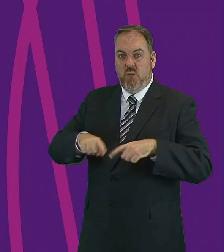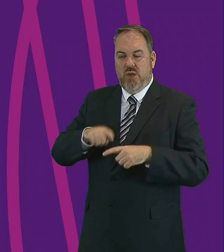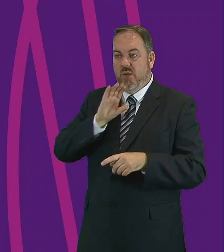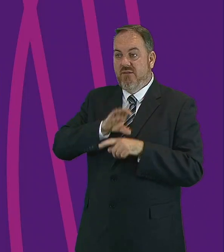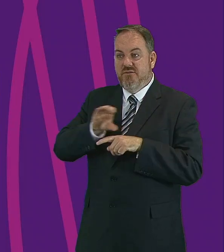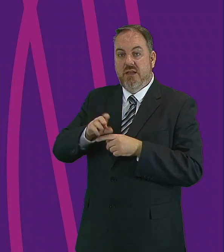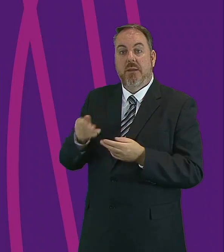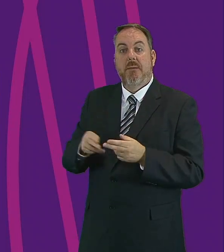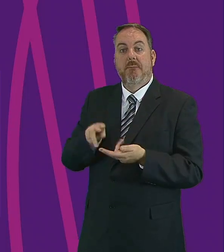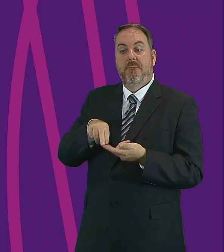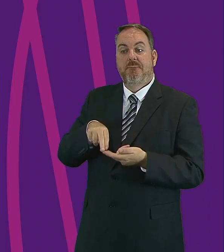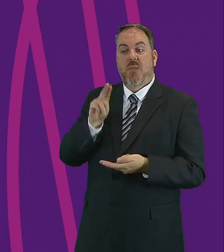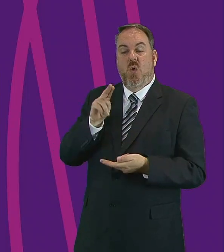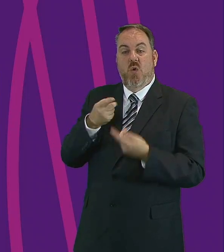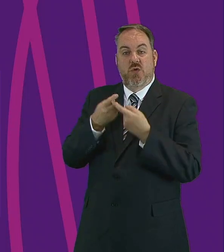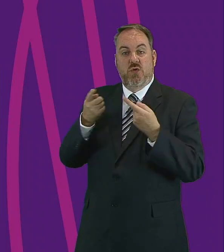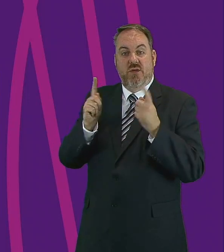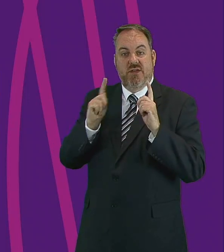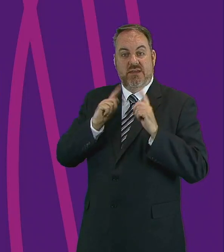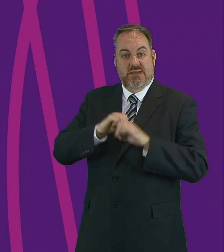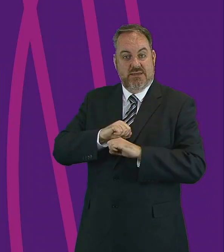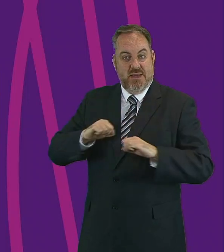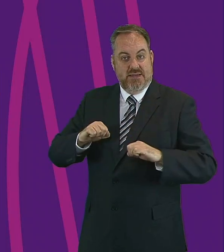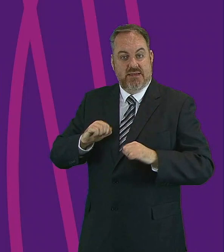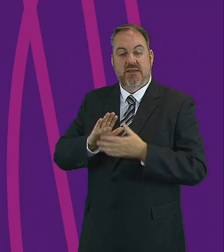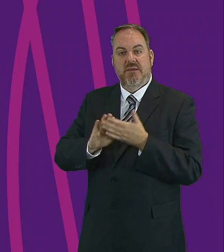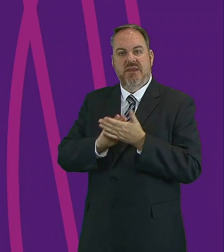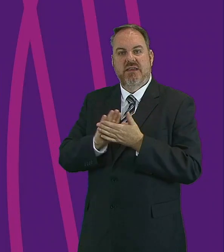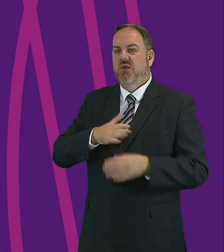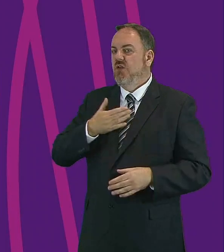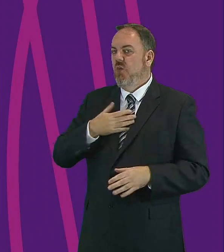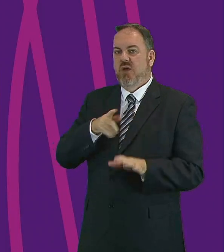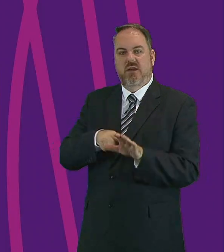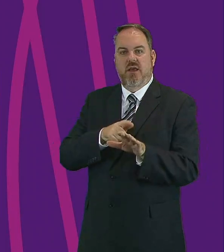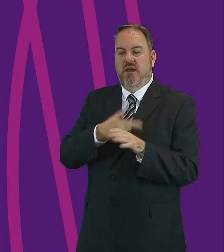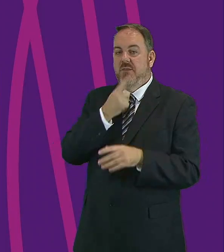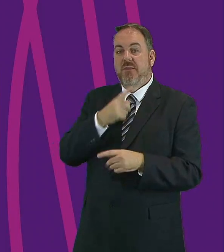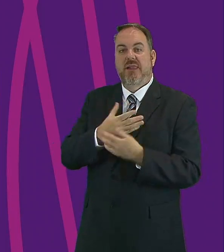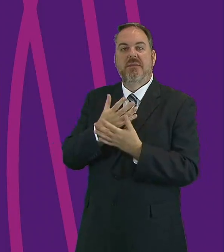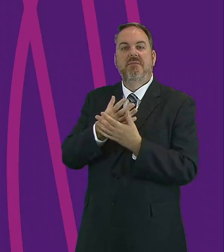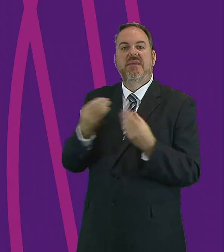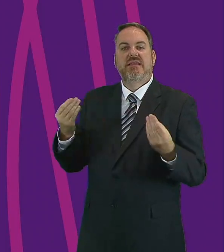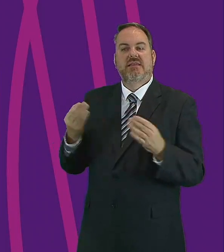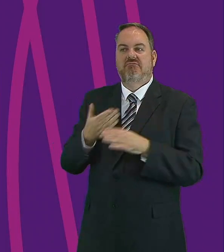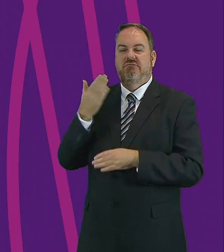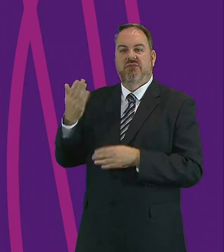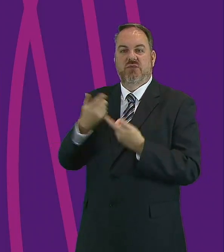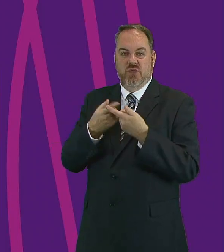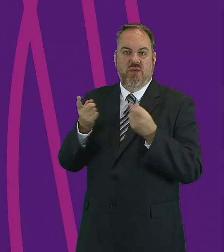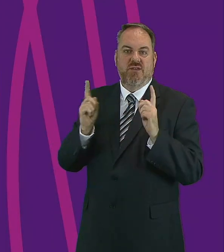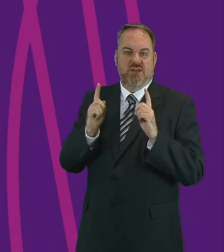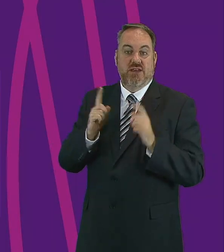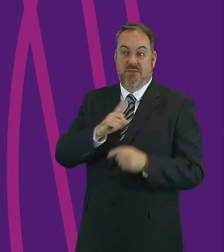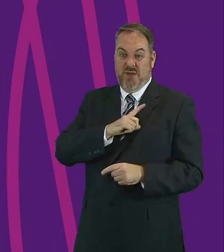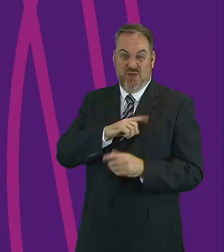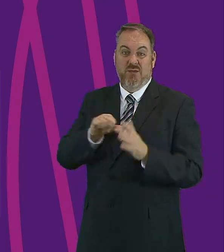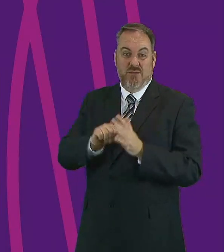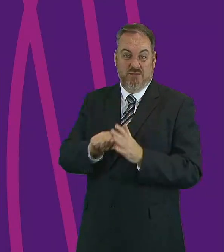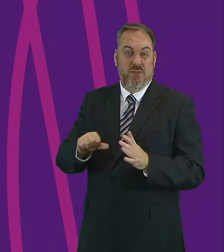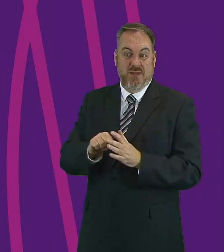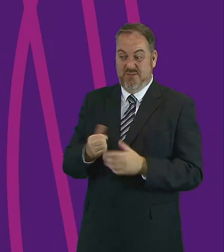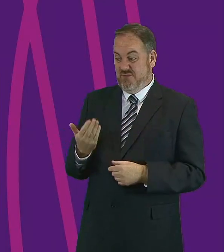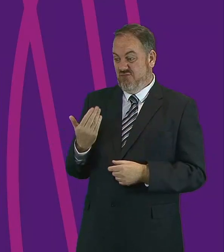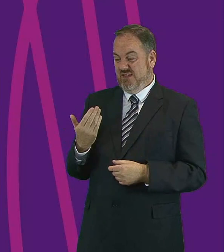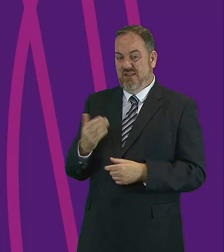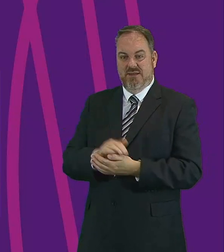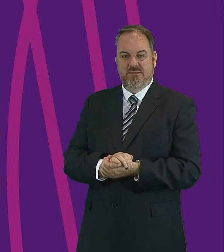more university places so that young people don't lose out as a result of the issues that have been encountered this year. Kenneth Gibson, to be